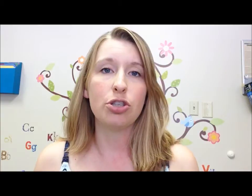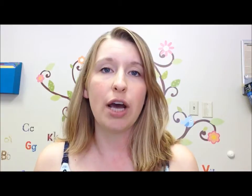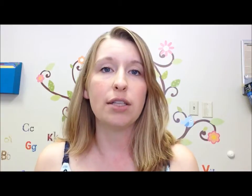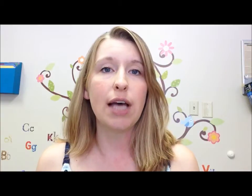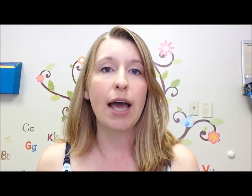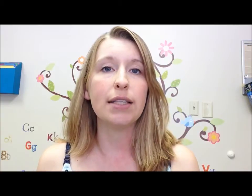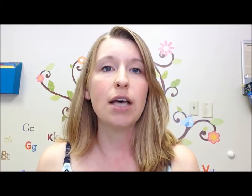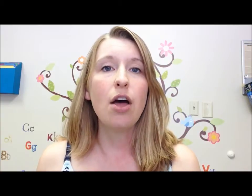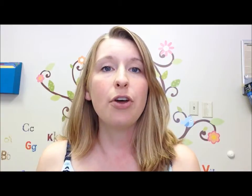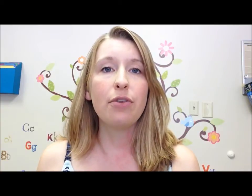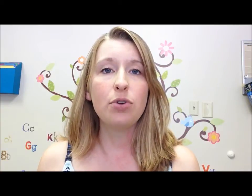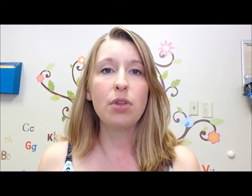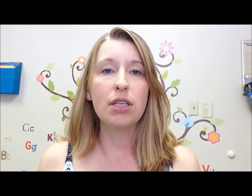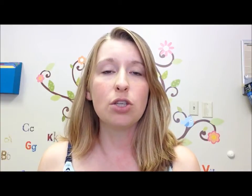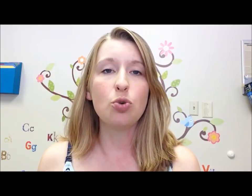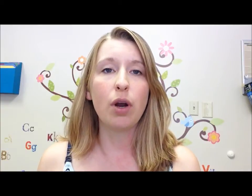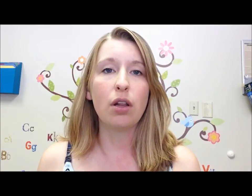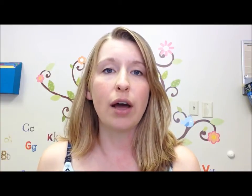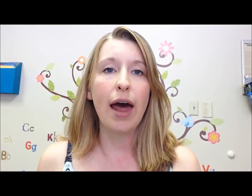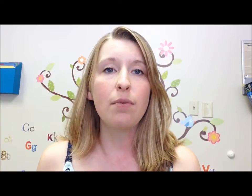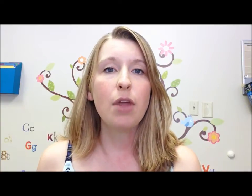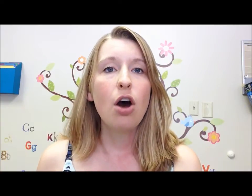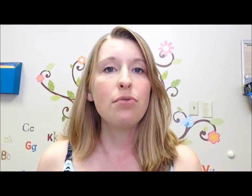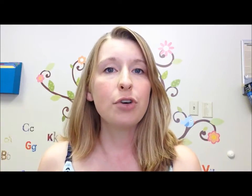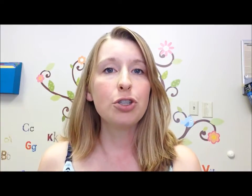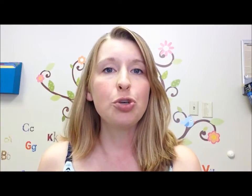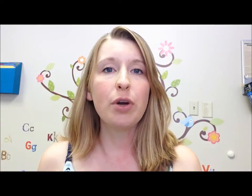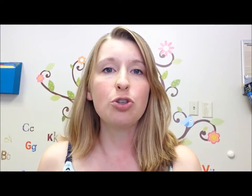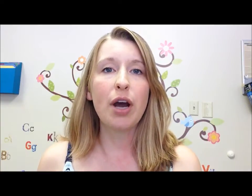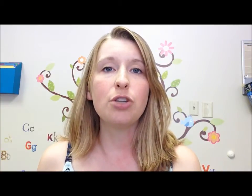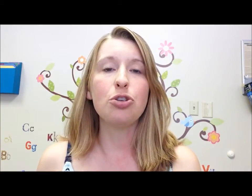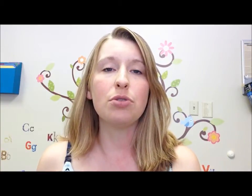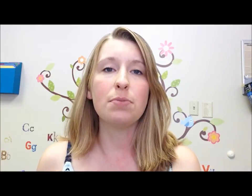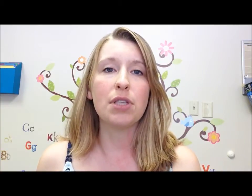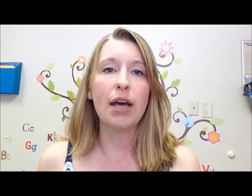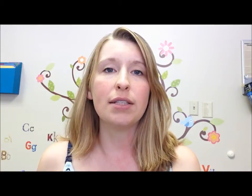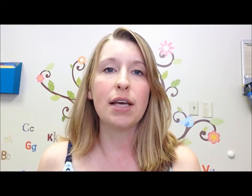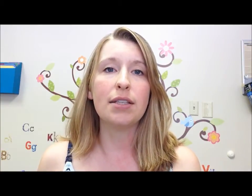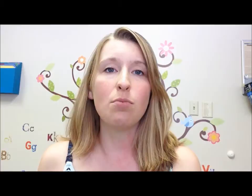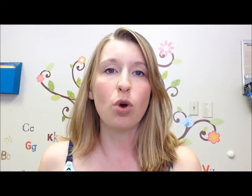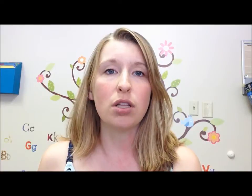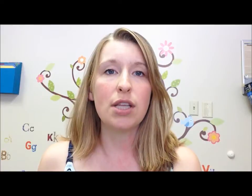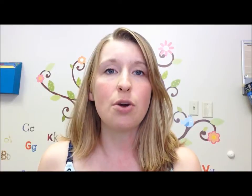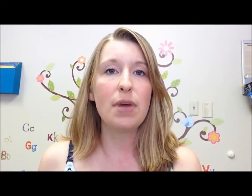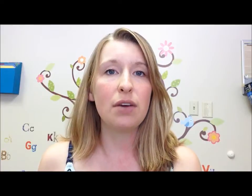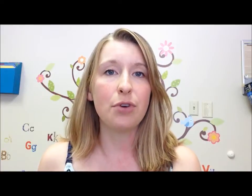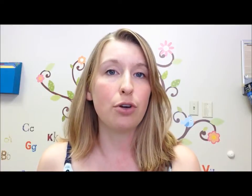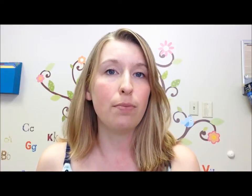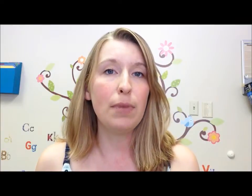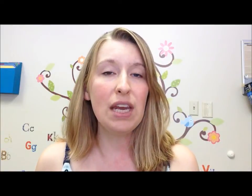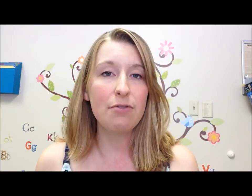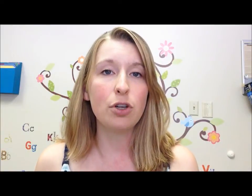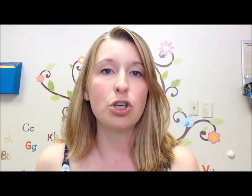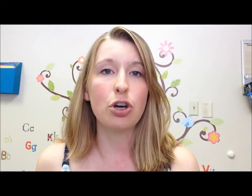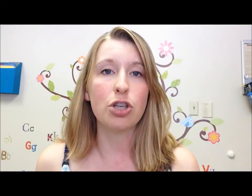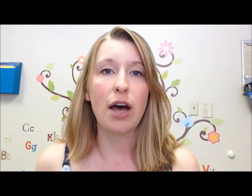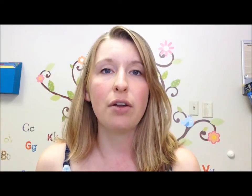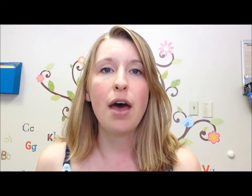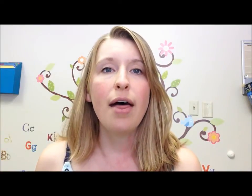child signs, there are a few things that you want to look at. First, you want to try to choose some signs and some words that are meaningful to your child. Think